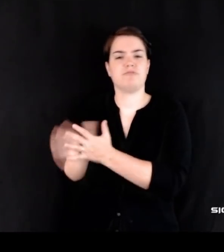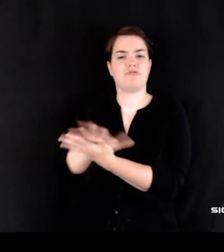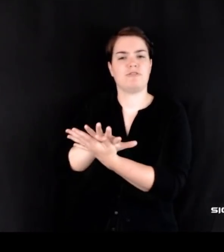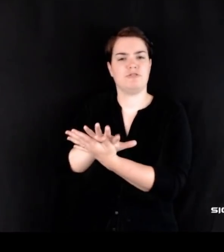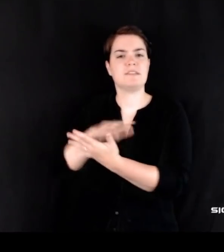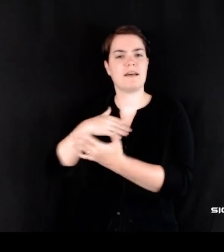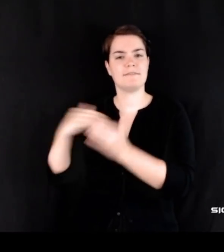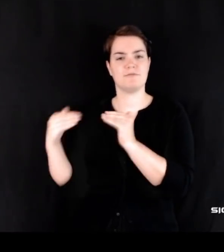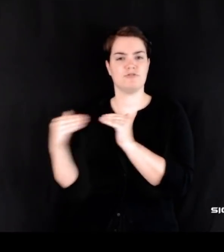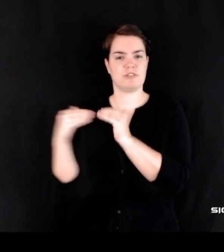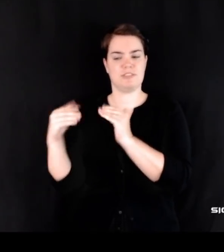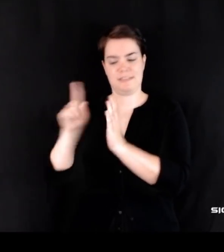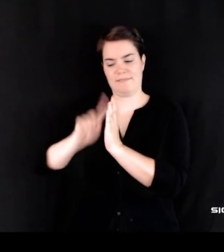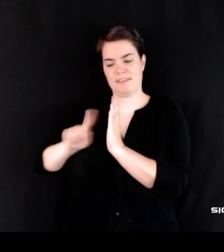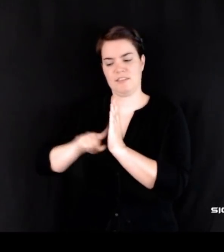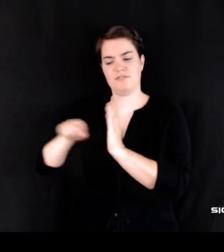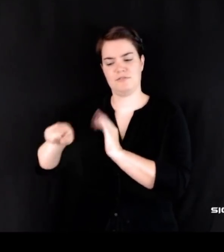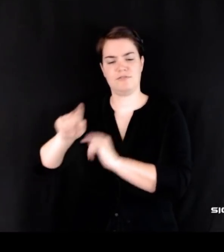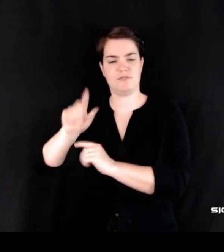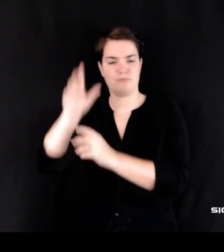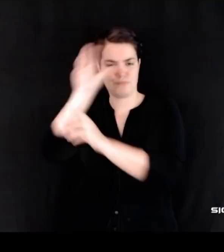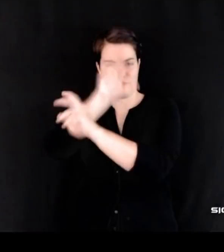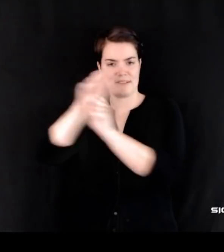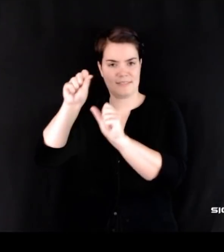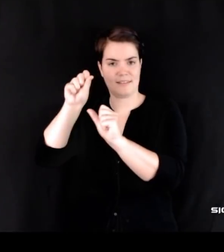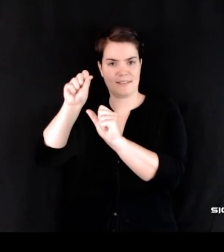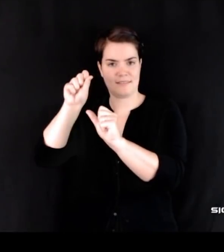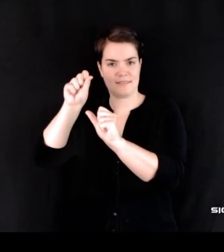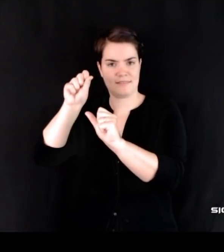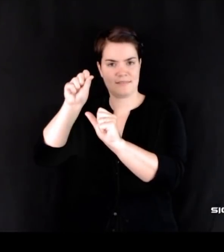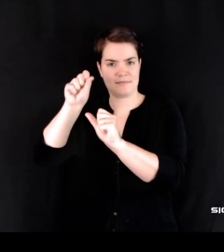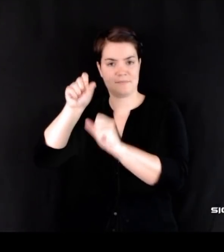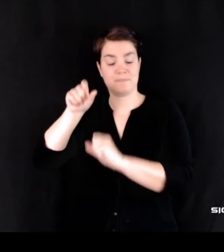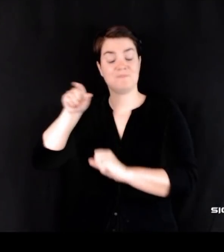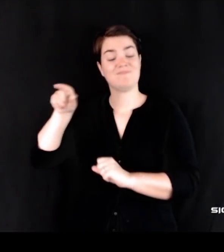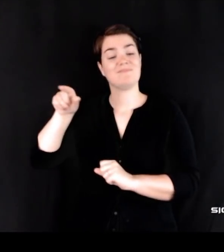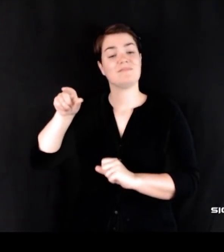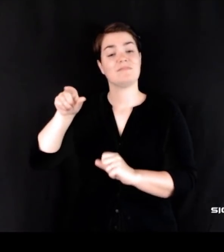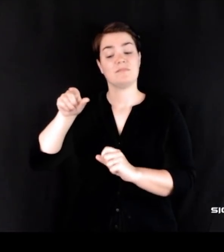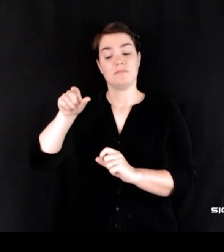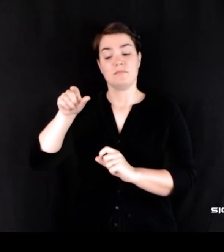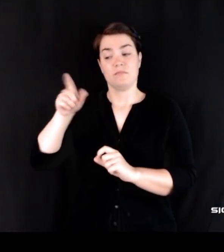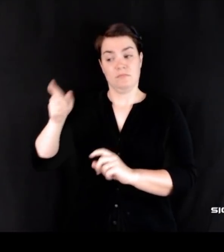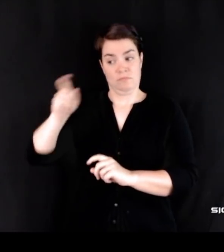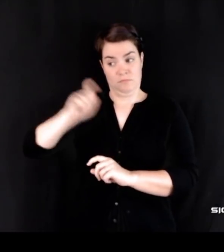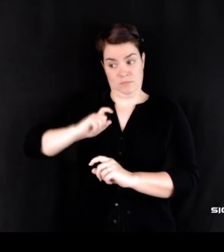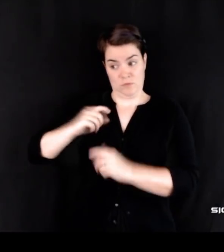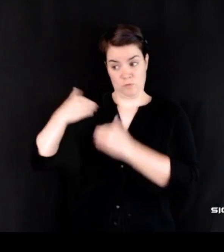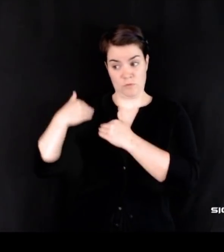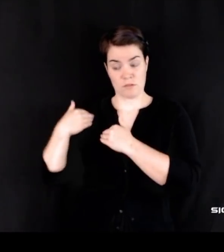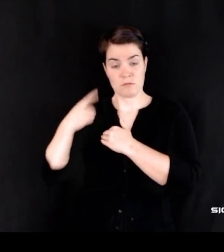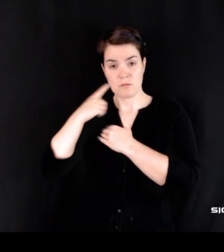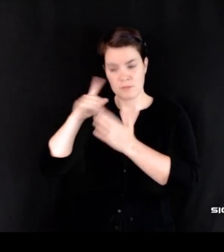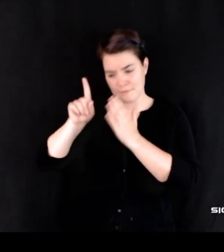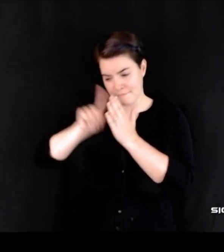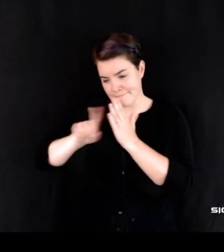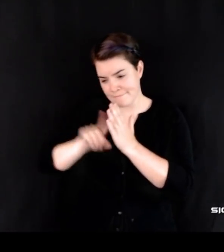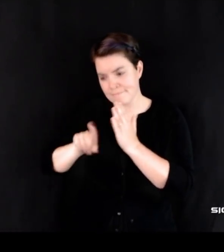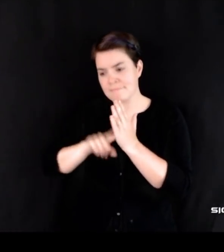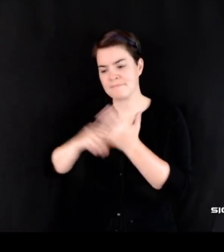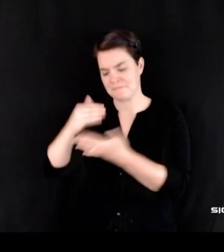president. The order appointing me special counsel authorized us to investigate actions that